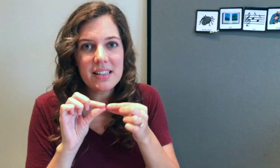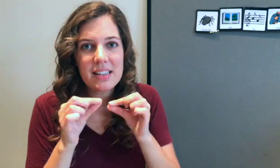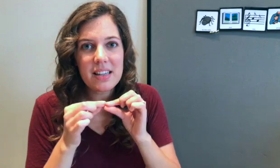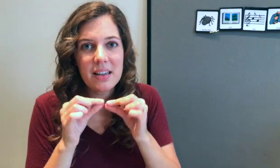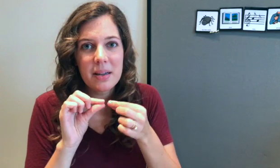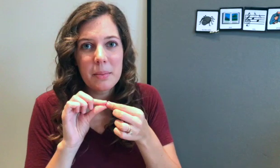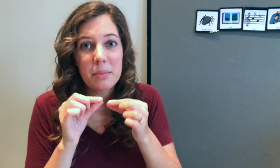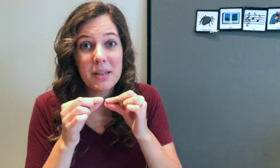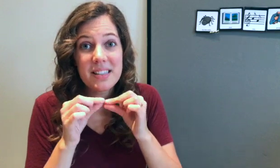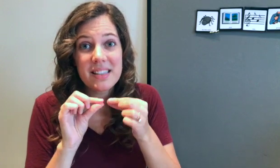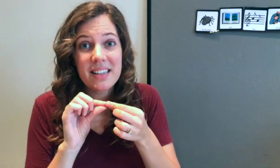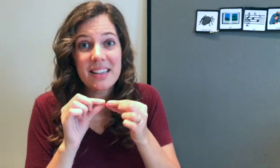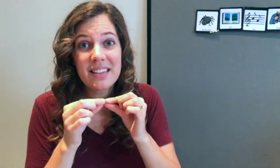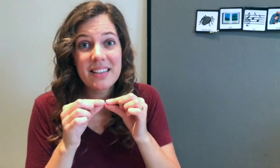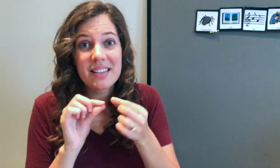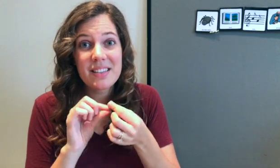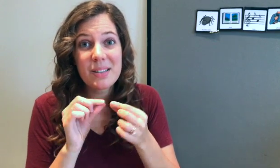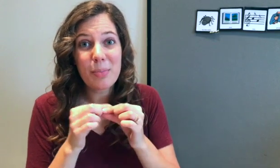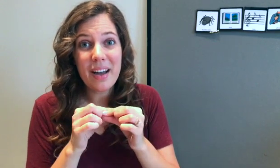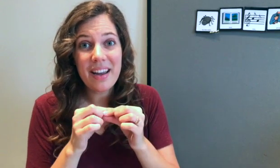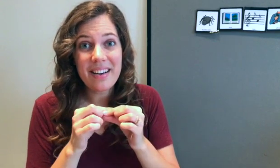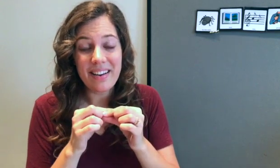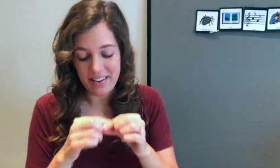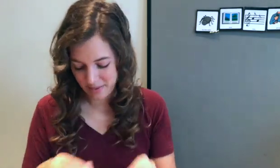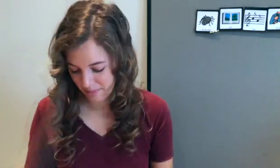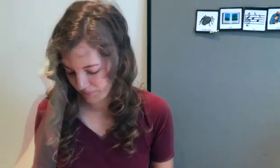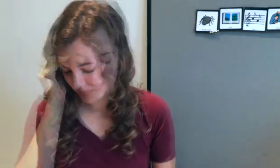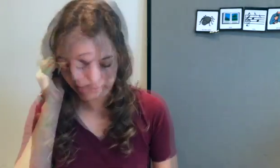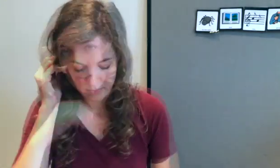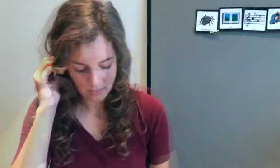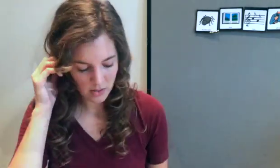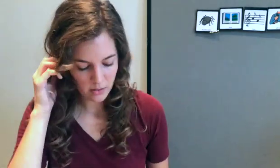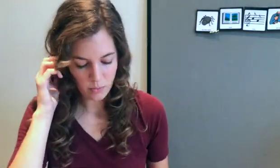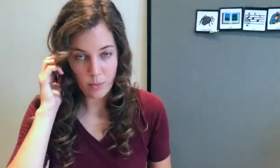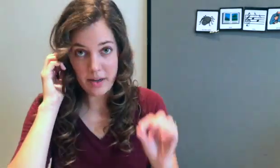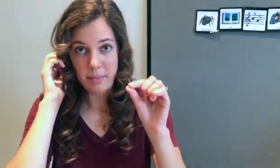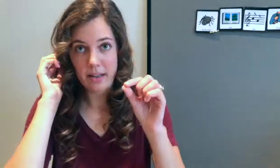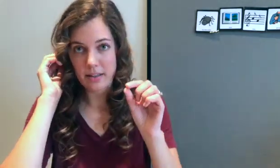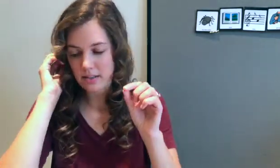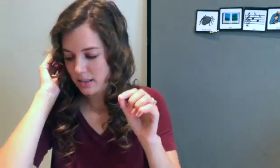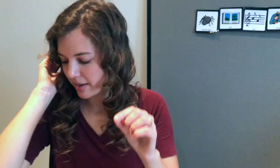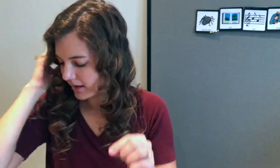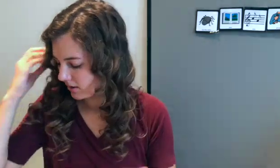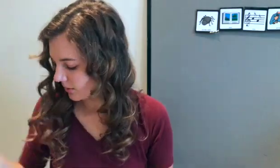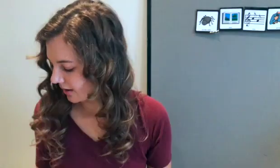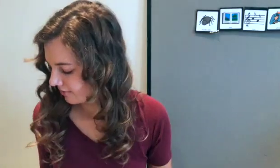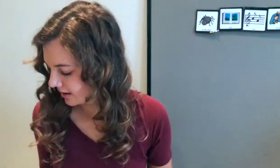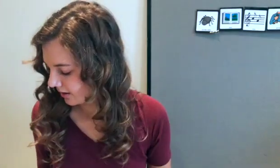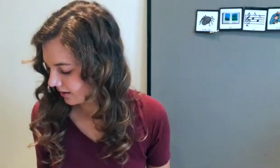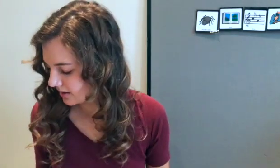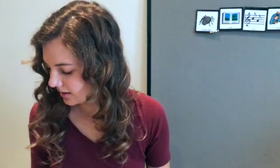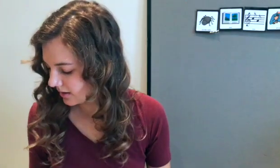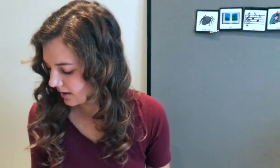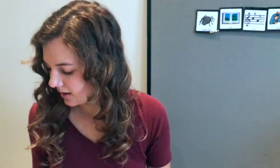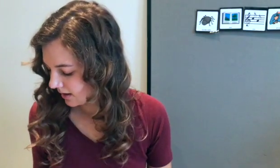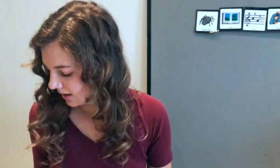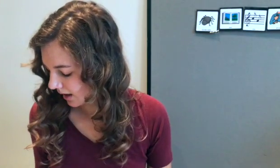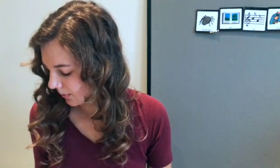Itsy Bitsy Spider. We're gonna make little spiders with our fingers, and we're